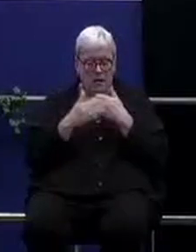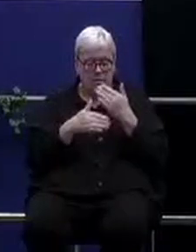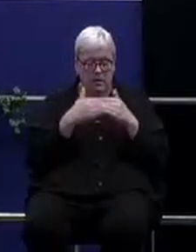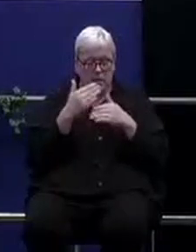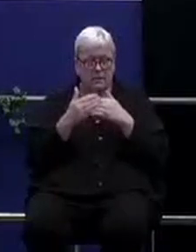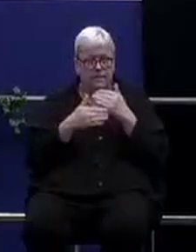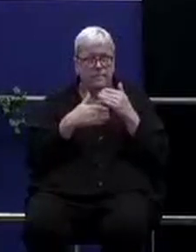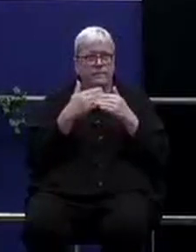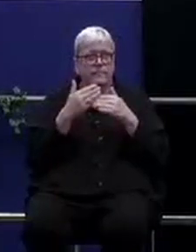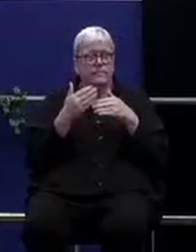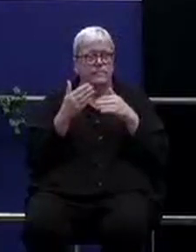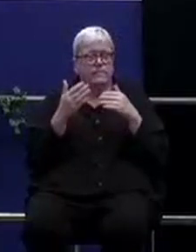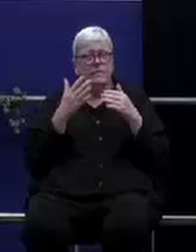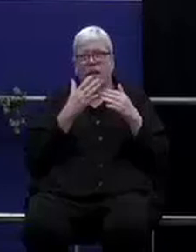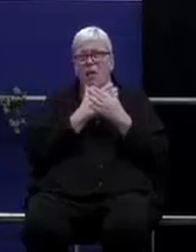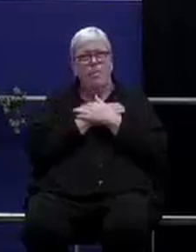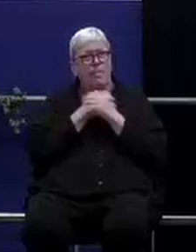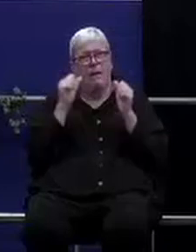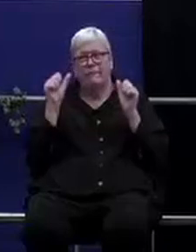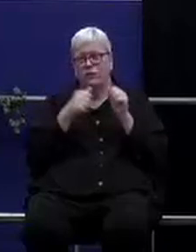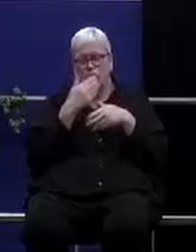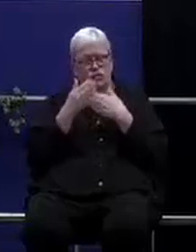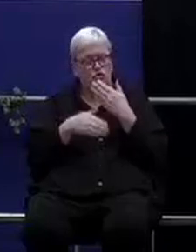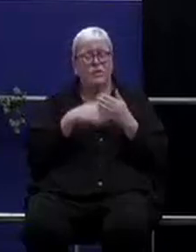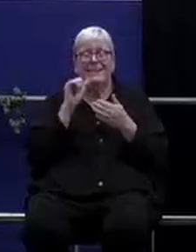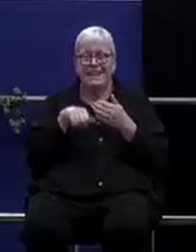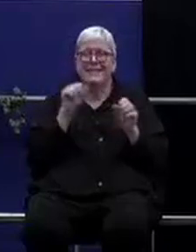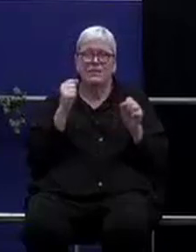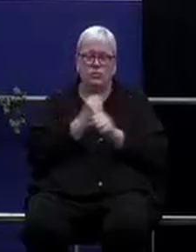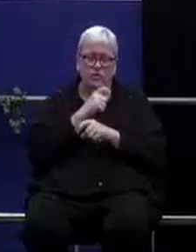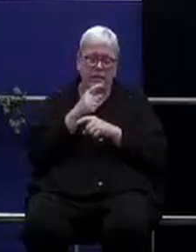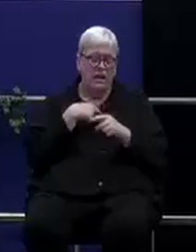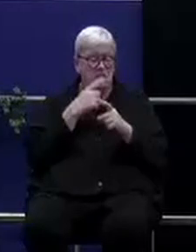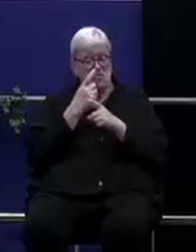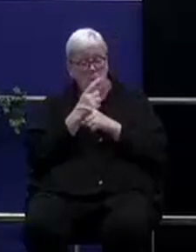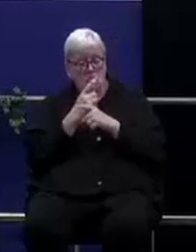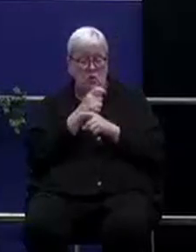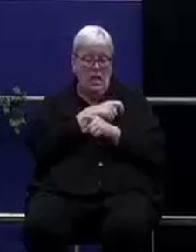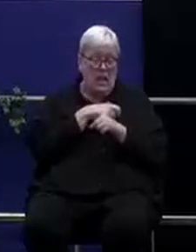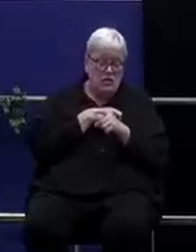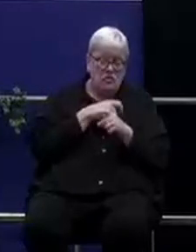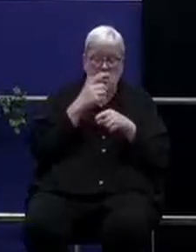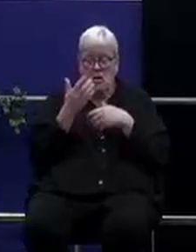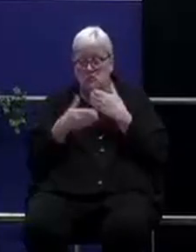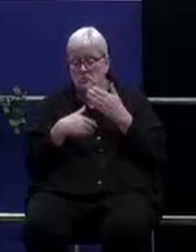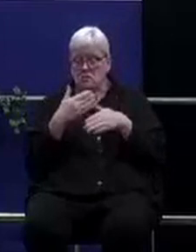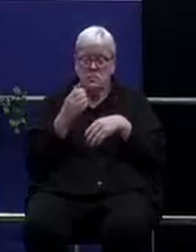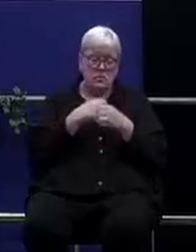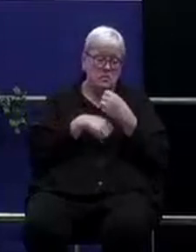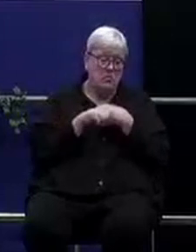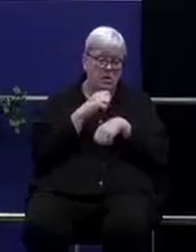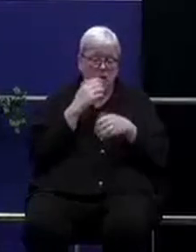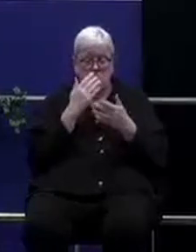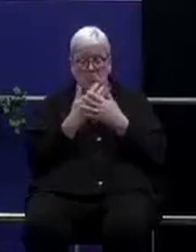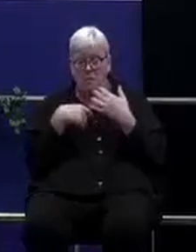I would still love to finish a short story collection, I haven't got around to it, but I started chatting to a few agents, and they kind of made it clear that you should probably try